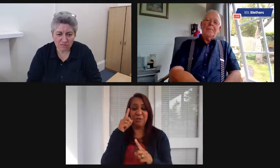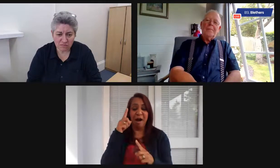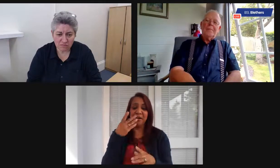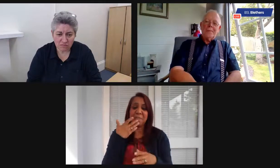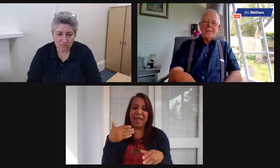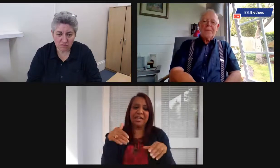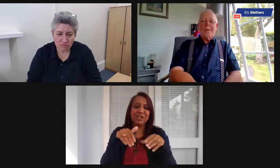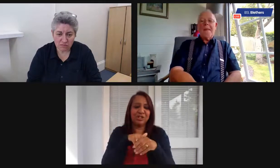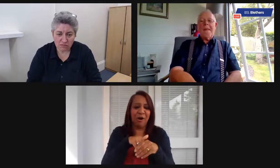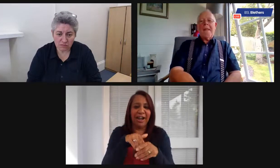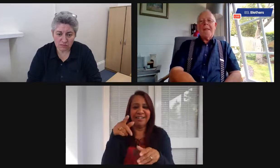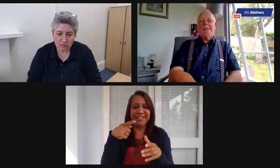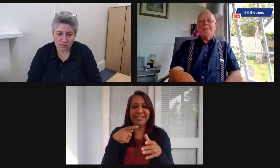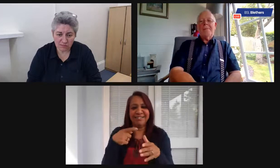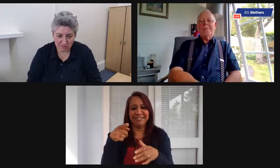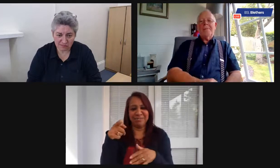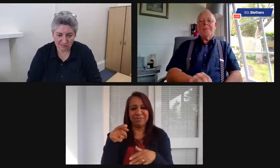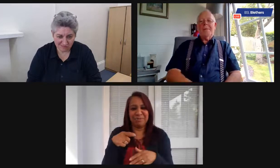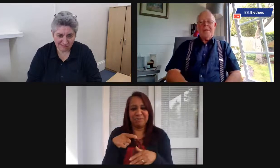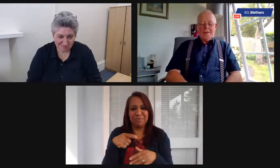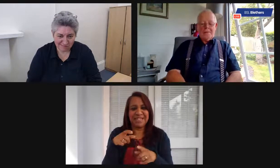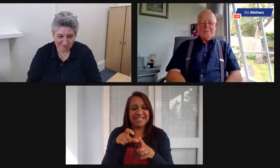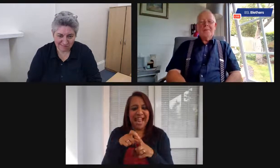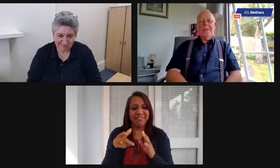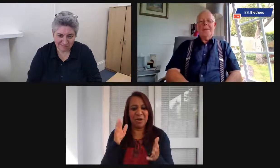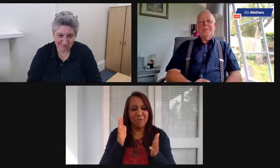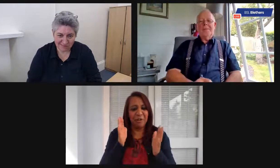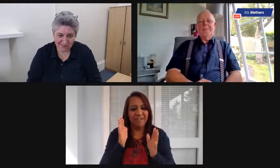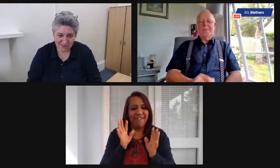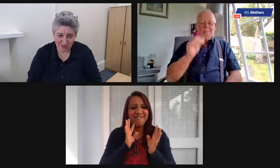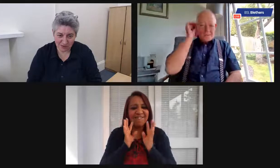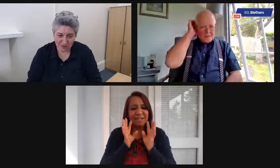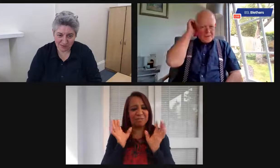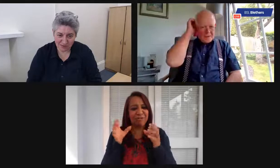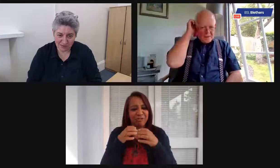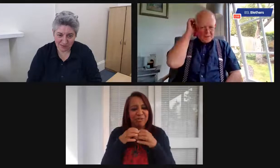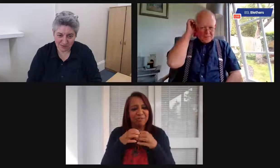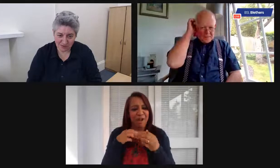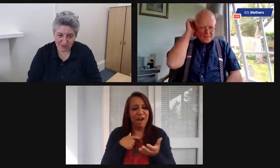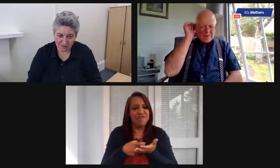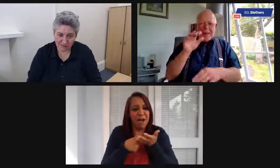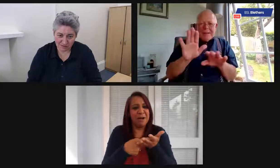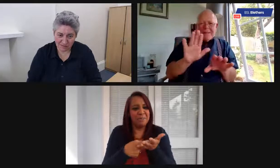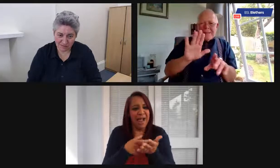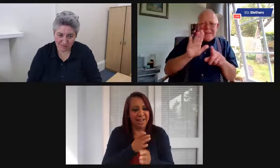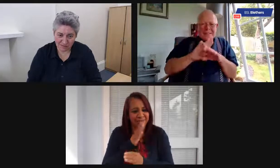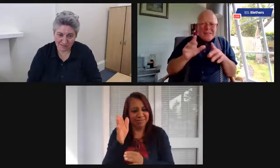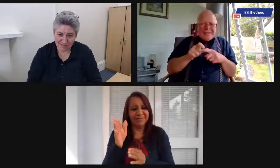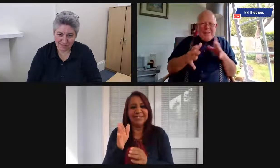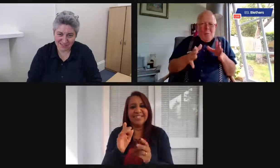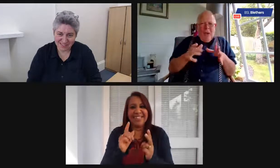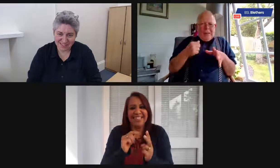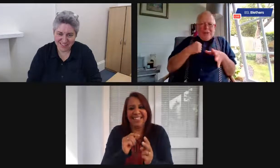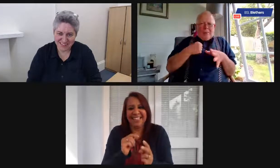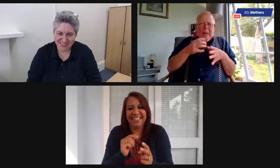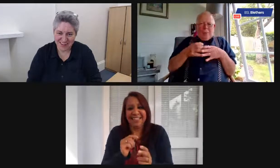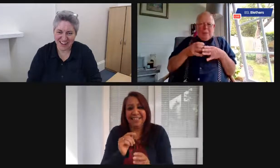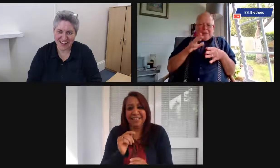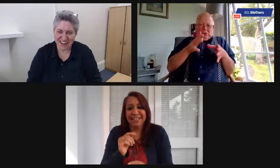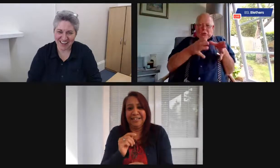I think for me, I just want to say 2 things. Please join Dave's Facebook page. You will, I could highly recommend